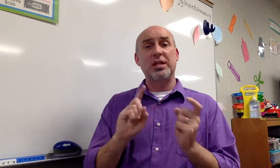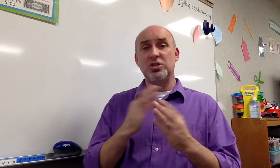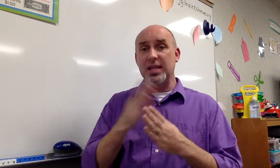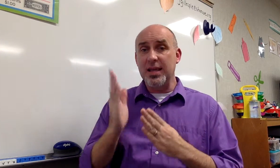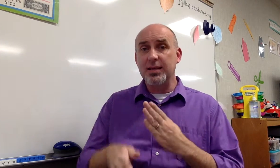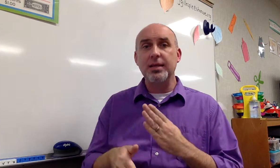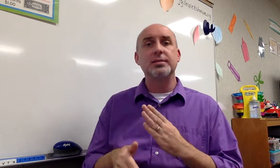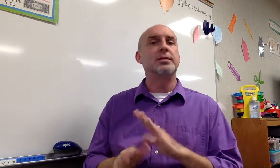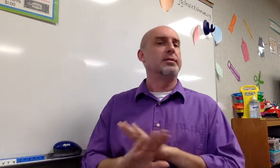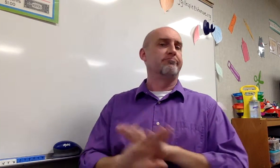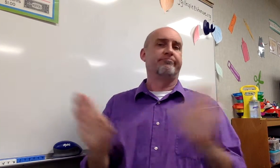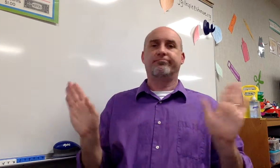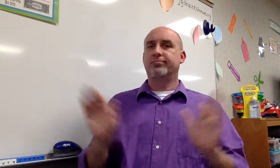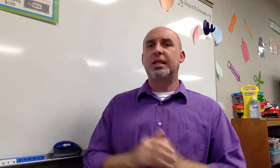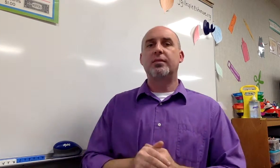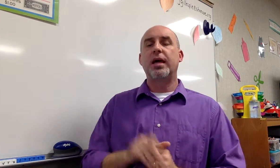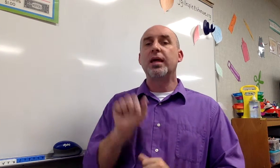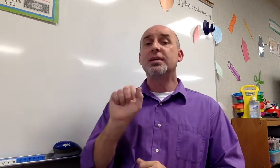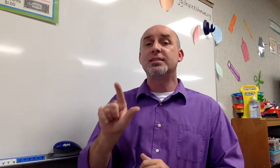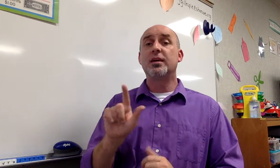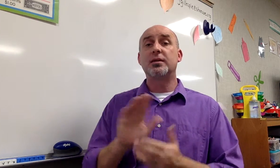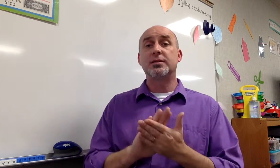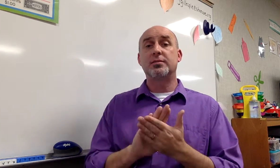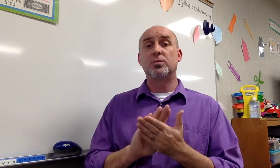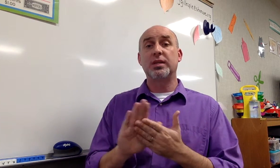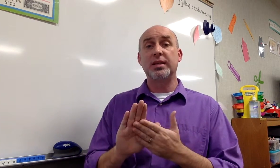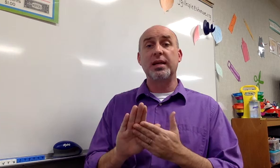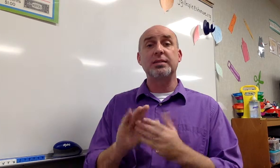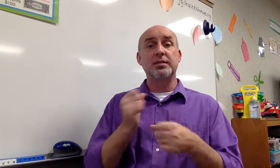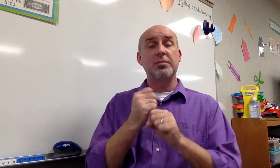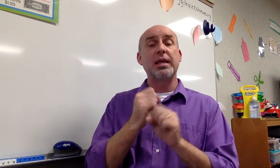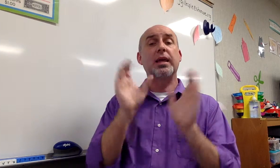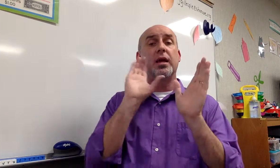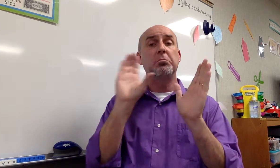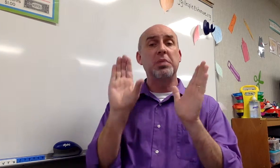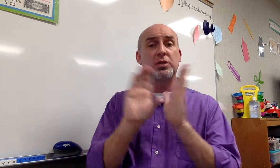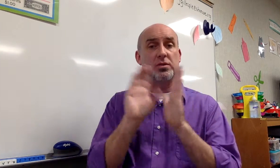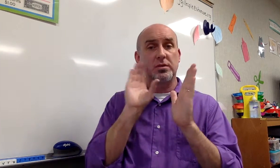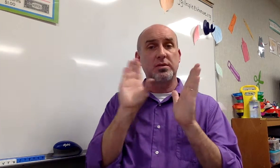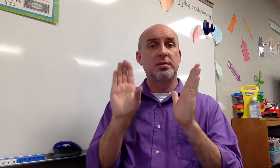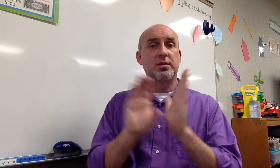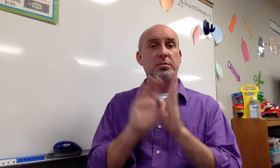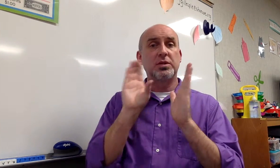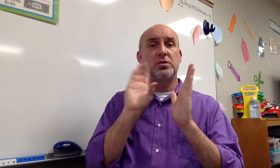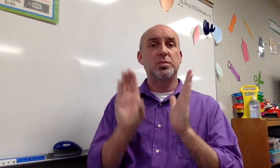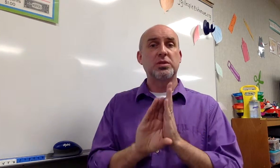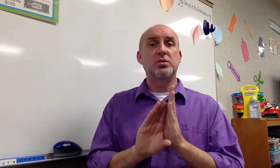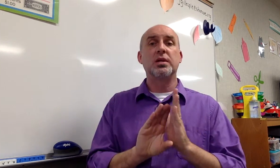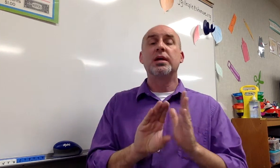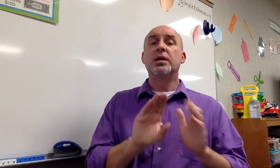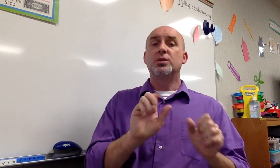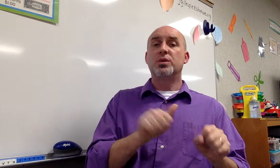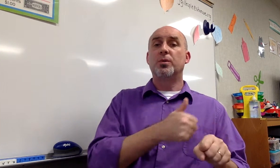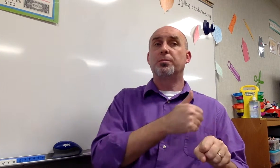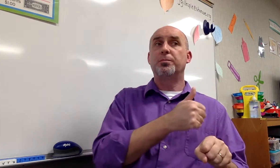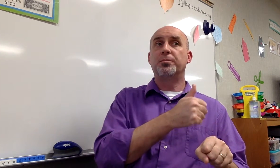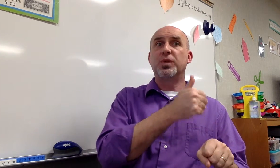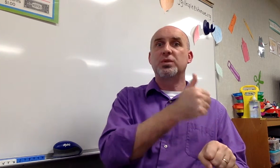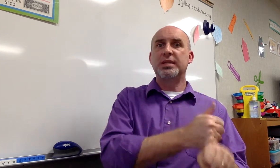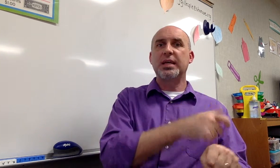the endings. None of that. ASL is really nice. It's making pictures, pictures, pictures. So you're setting up